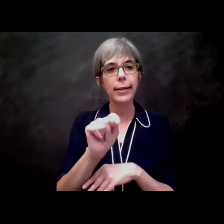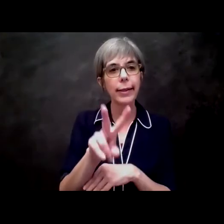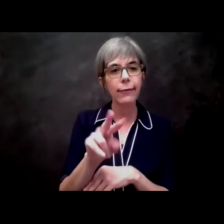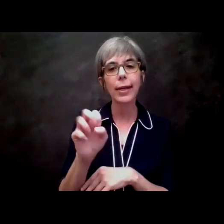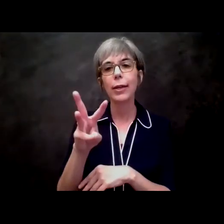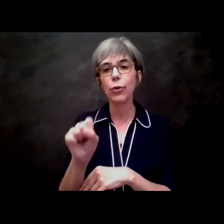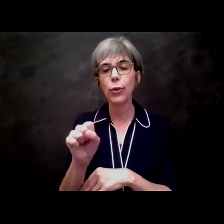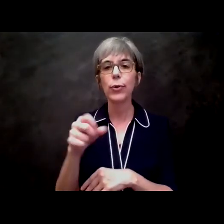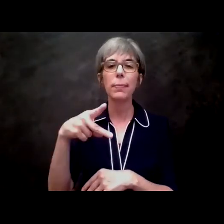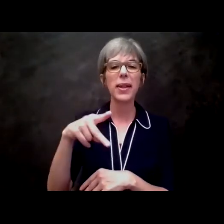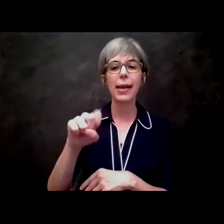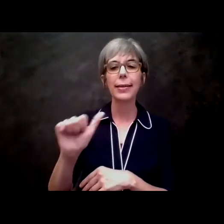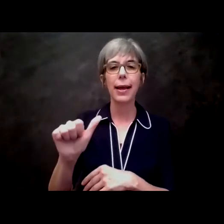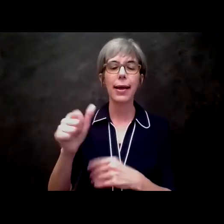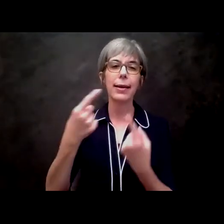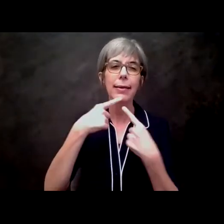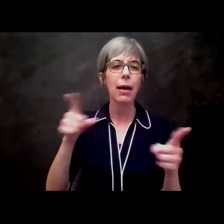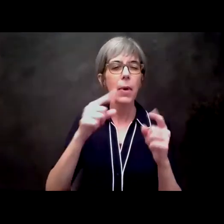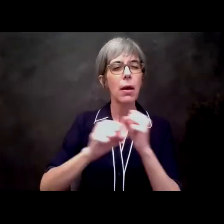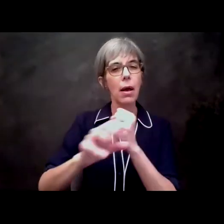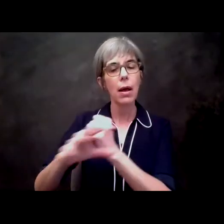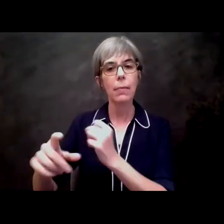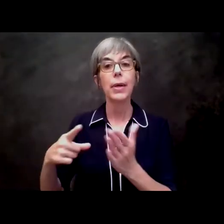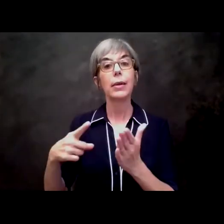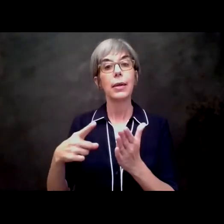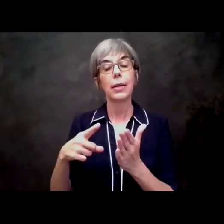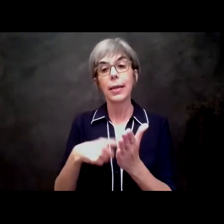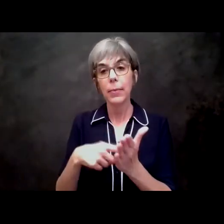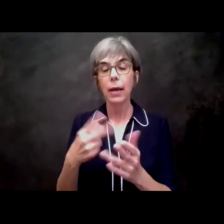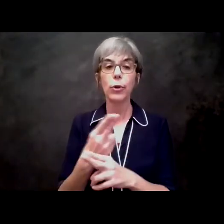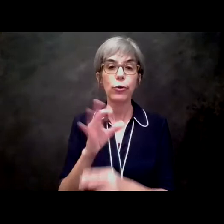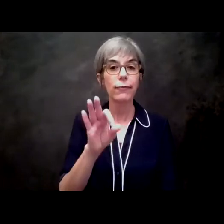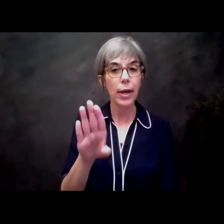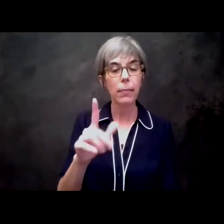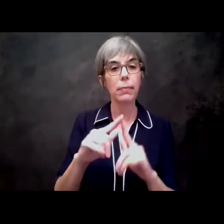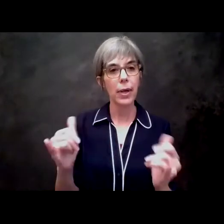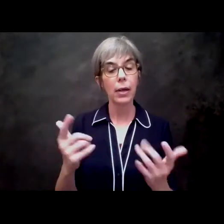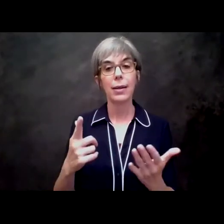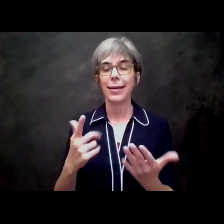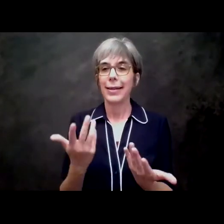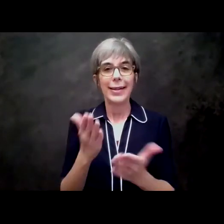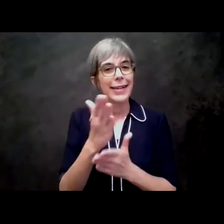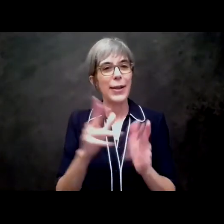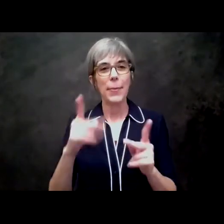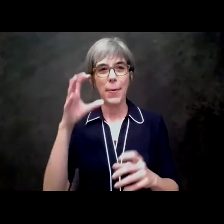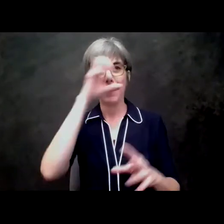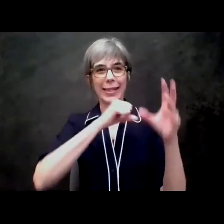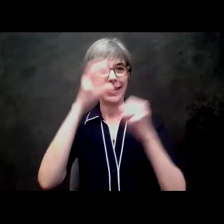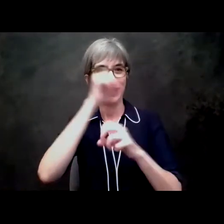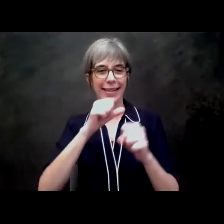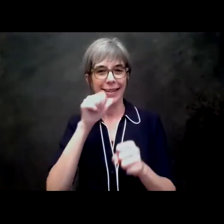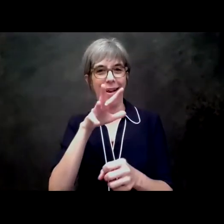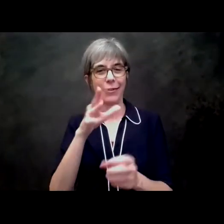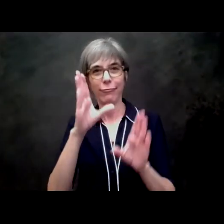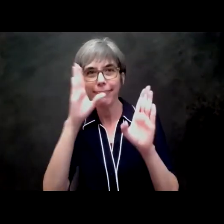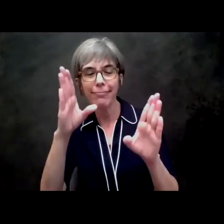media, but sometimes we're not getting our target audience. So we're still working internally to figure out new strategies, and